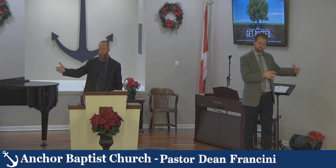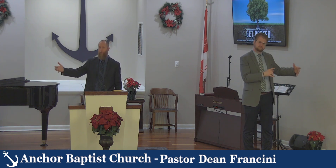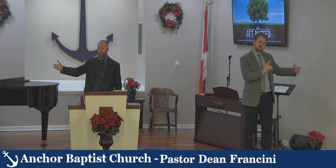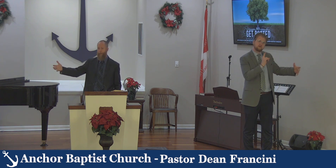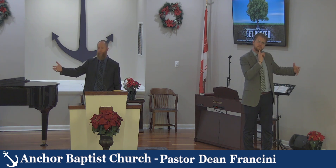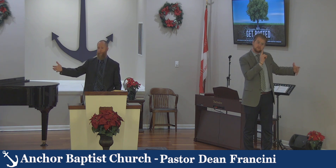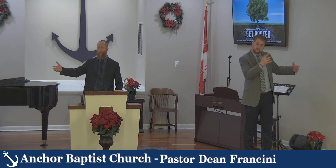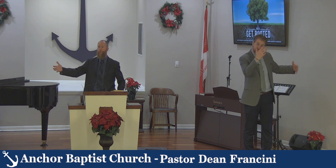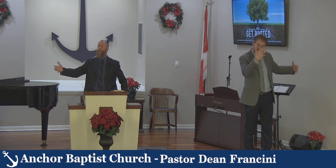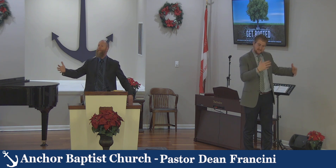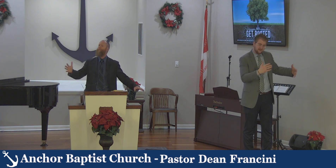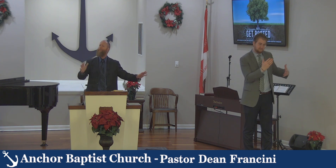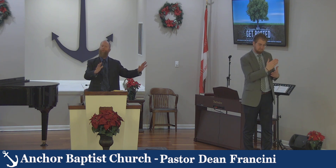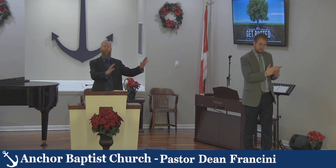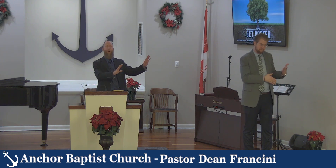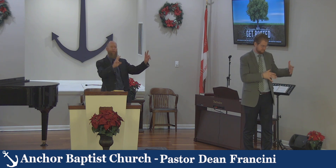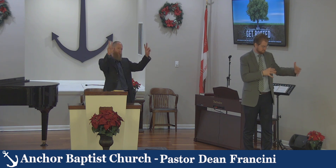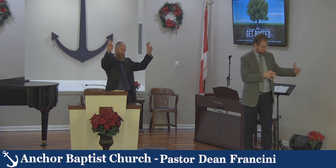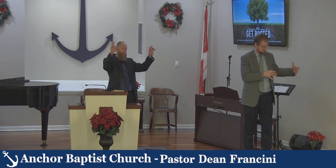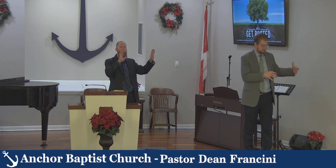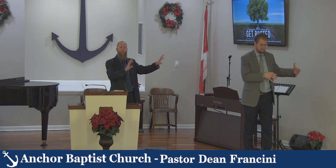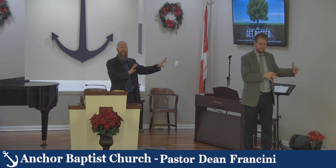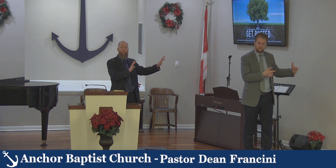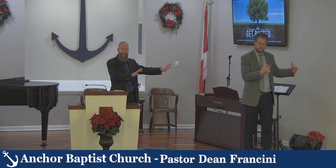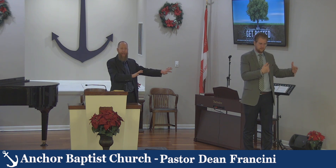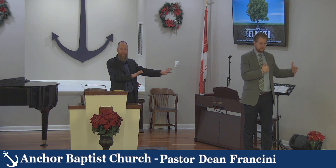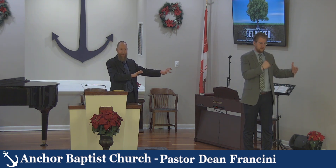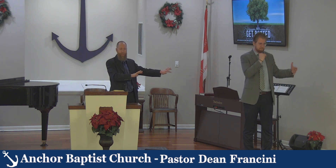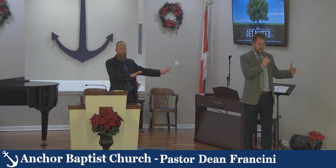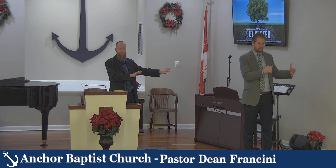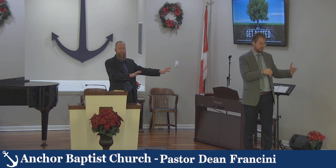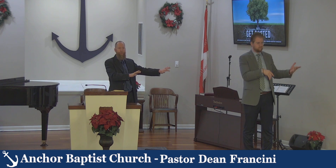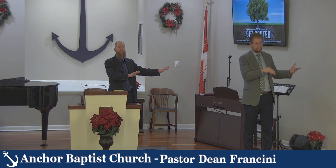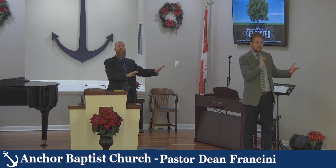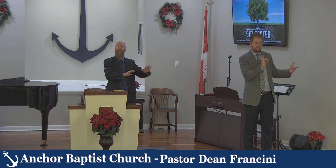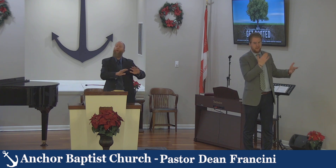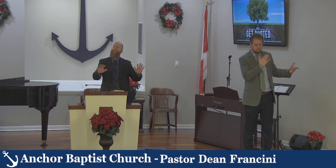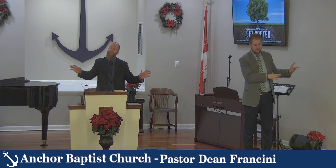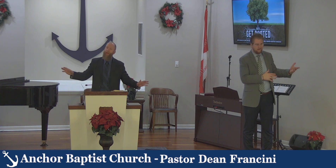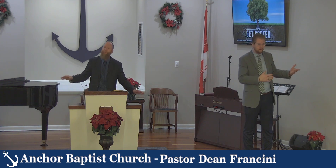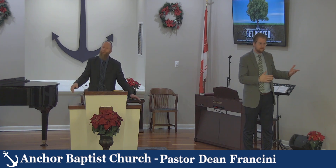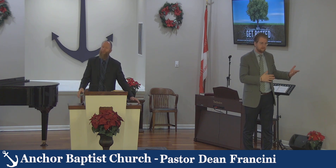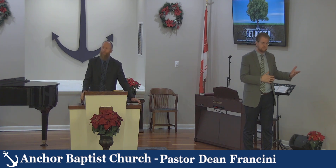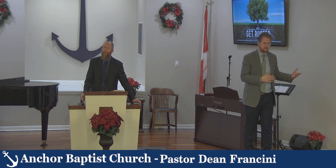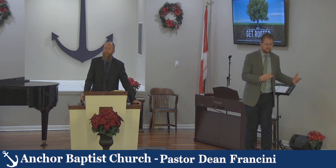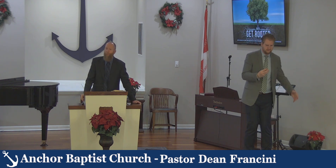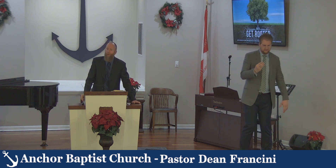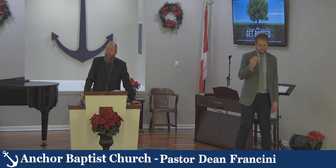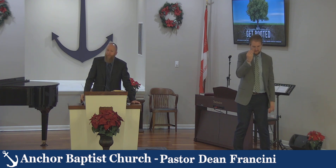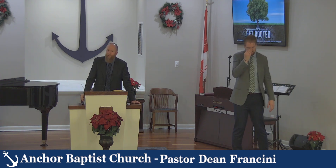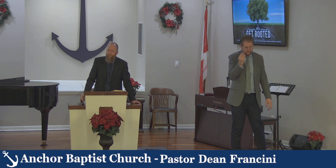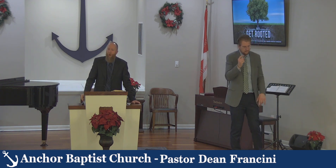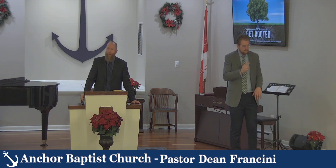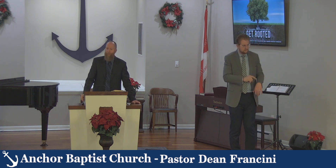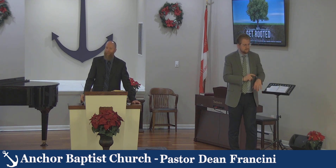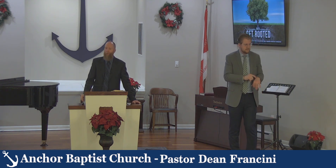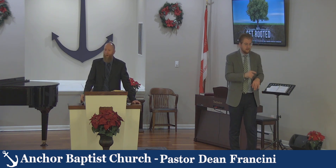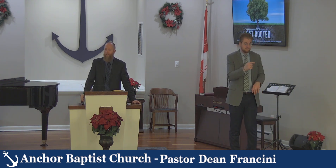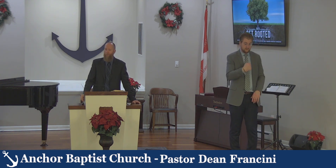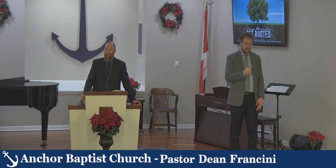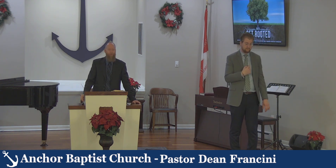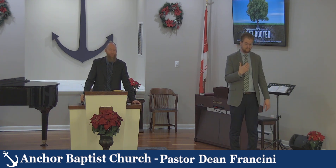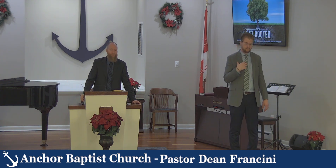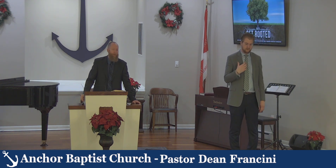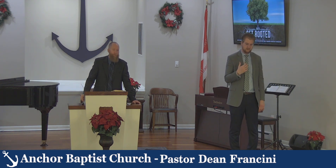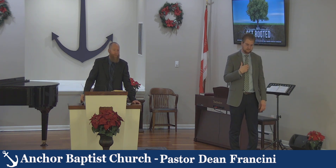unfortunate part, right? Is even if we're not, quote unquote, that bad, think about all the time that we've spent complaining and whining and